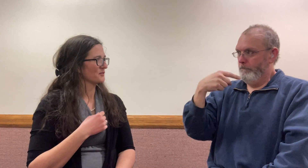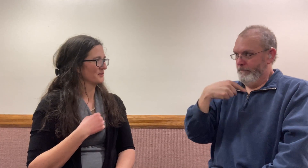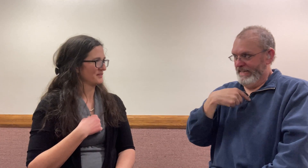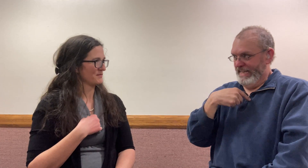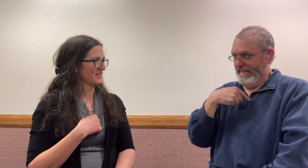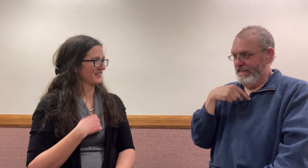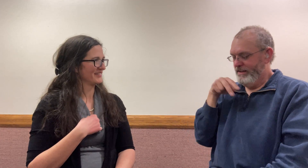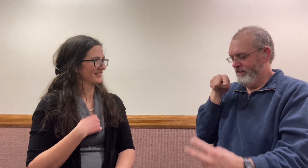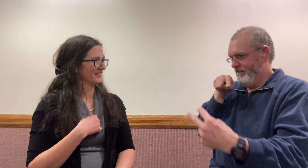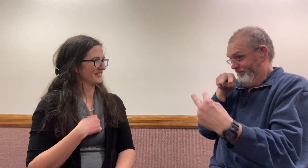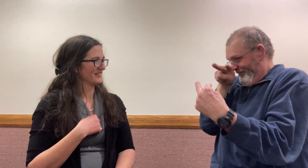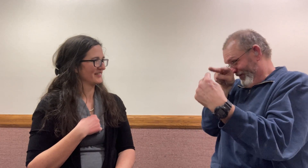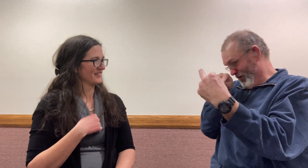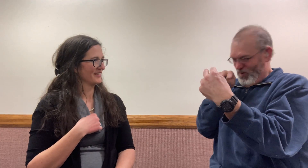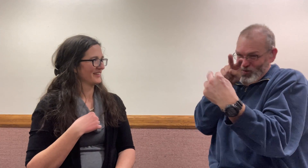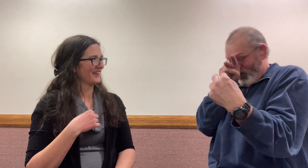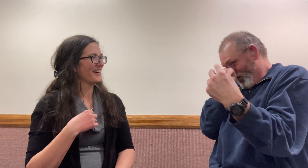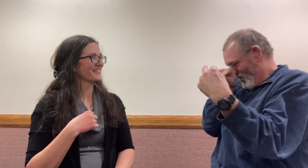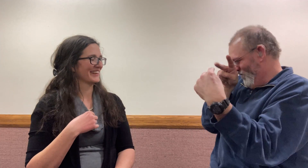You and me. Oh, okay.